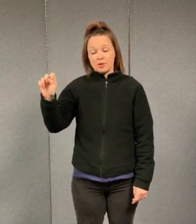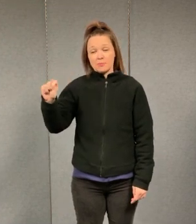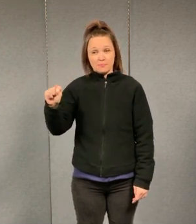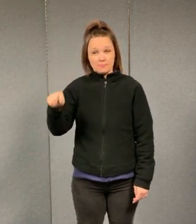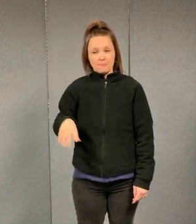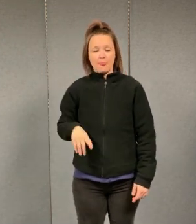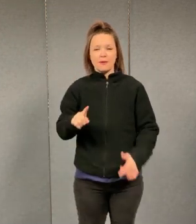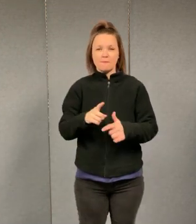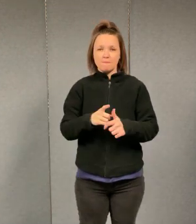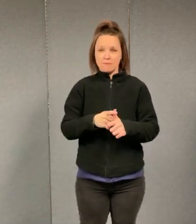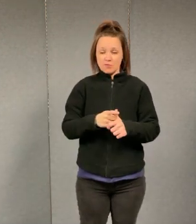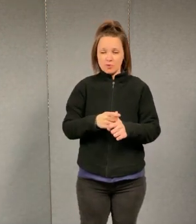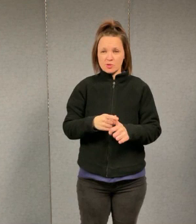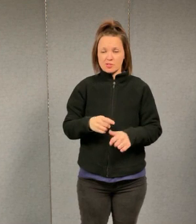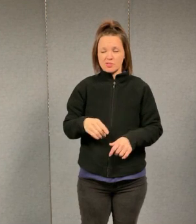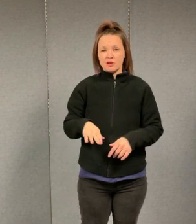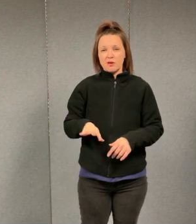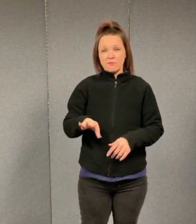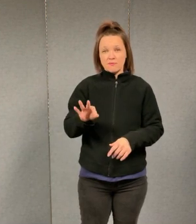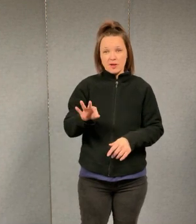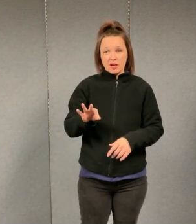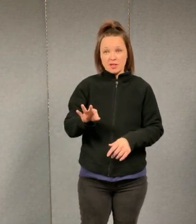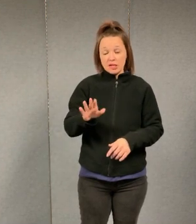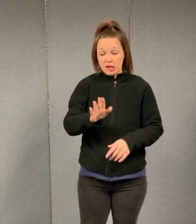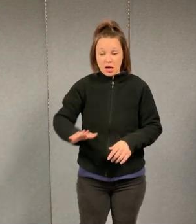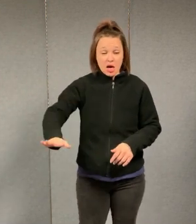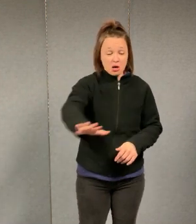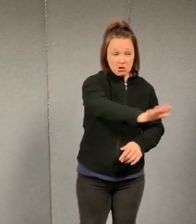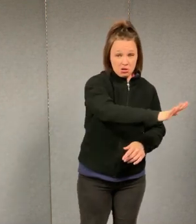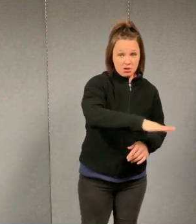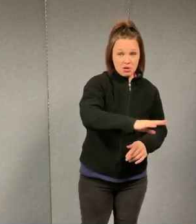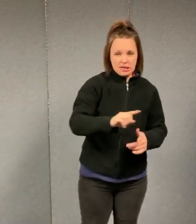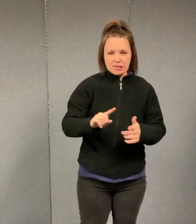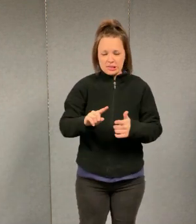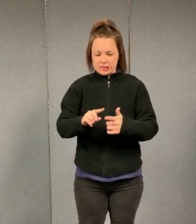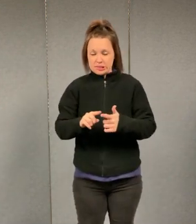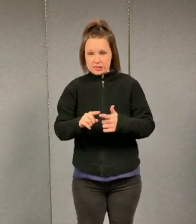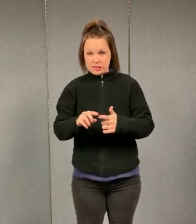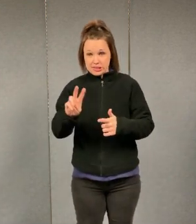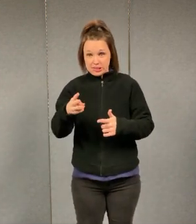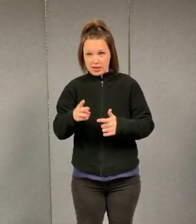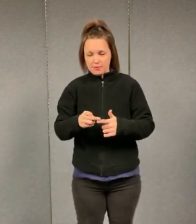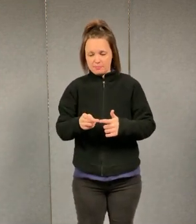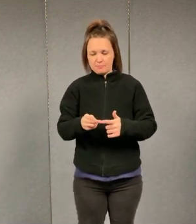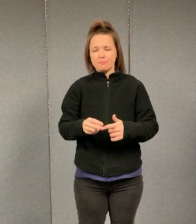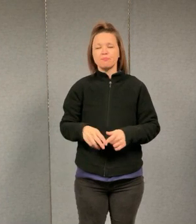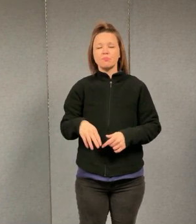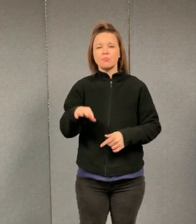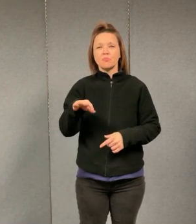that new volume formula we practiced yesterday. Now, how do we calculate